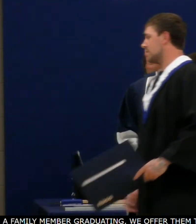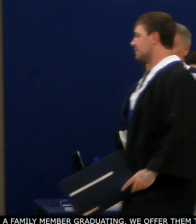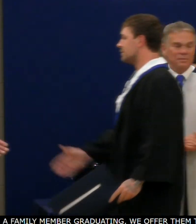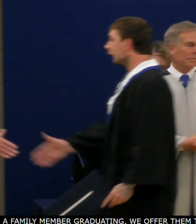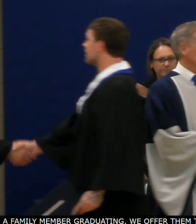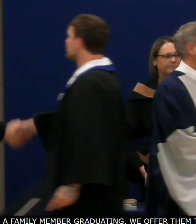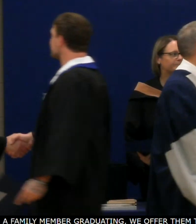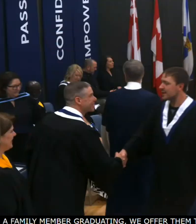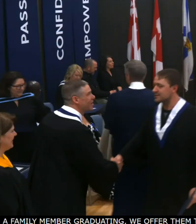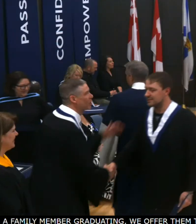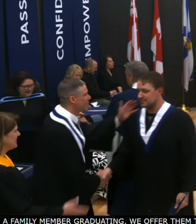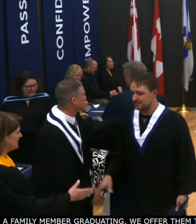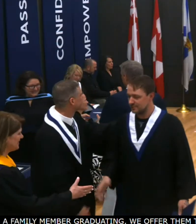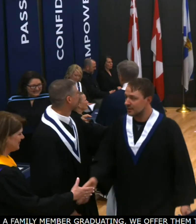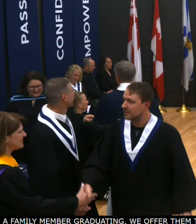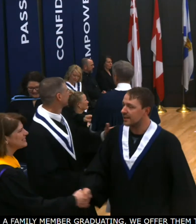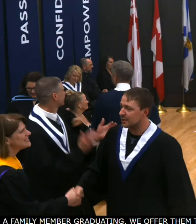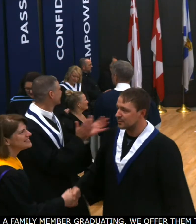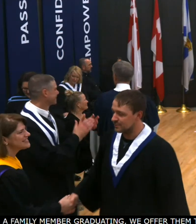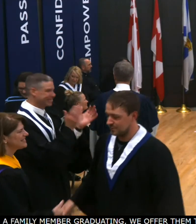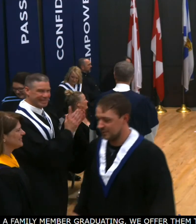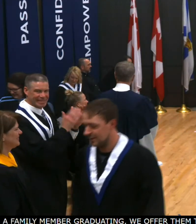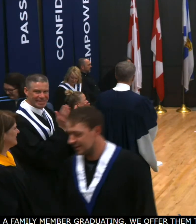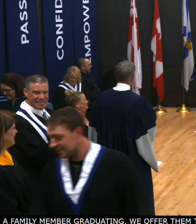Carly Best.